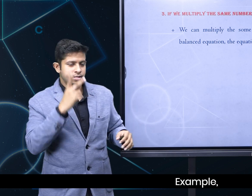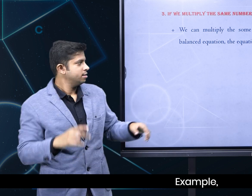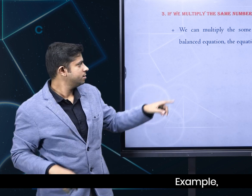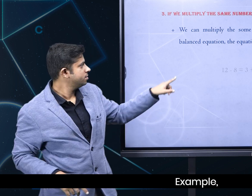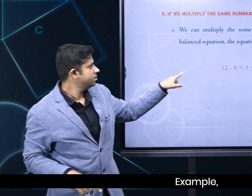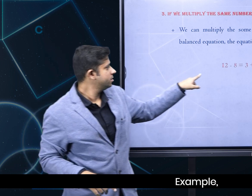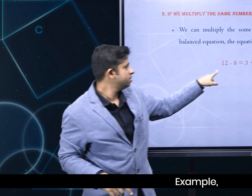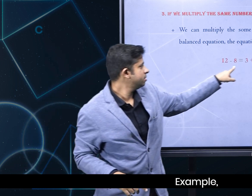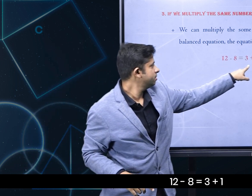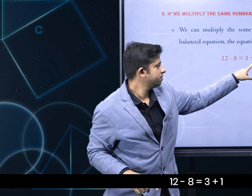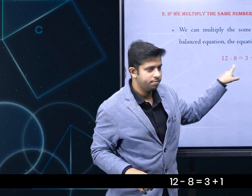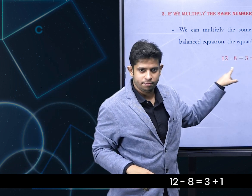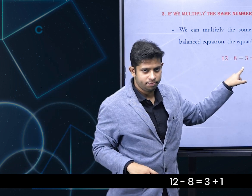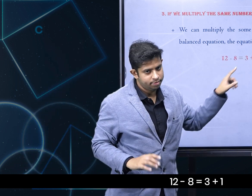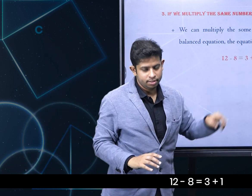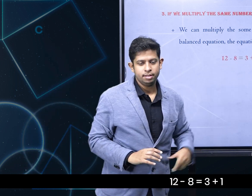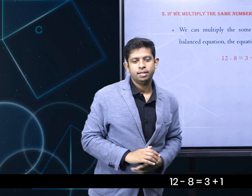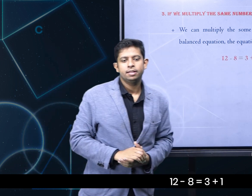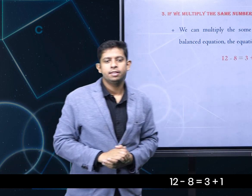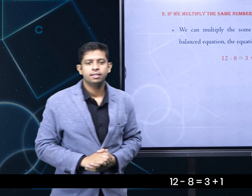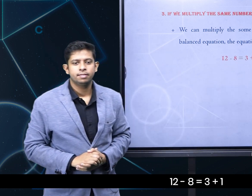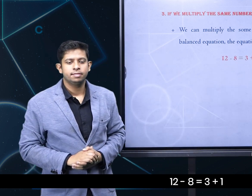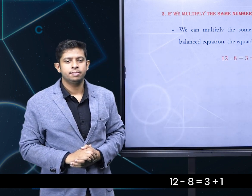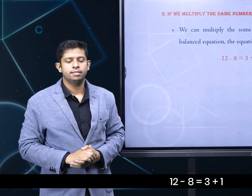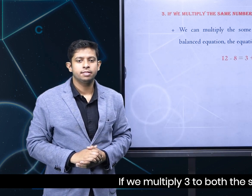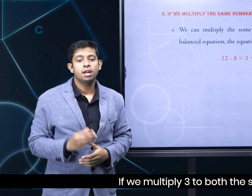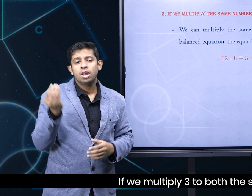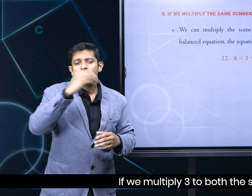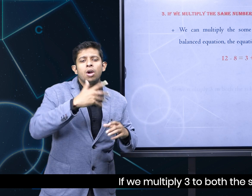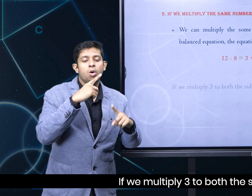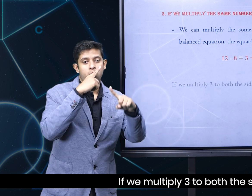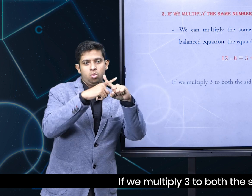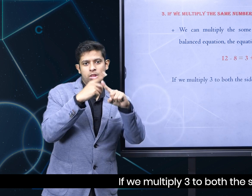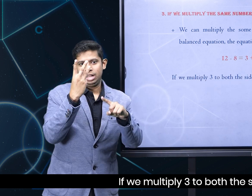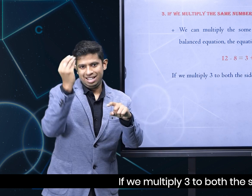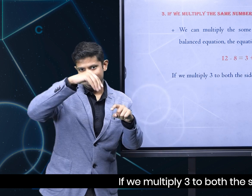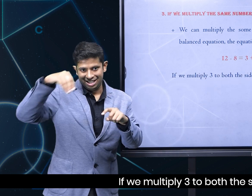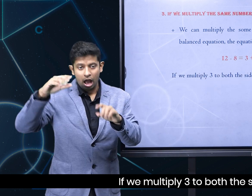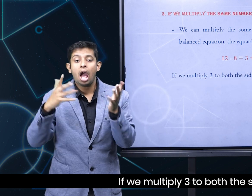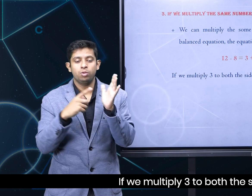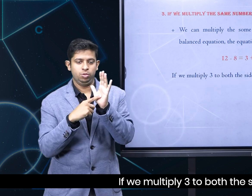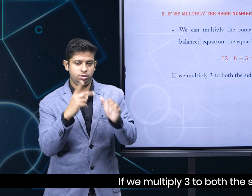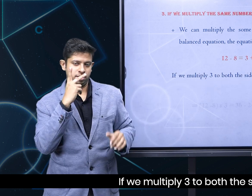Example, 12 minus 8 equals to 3 plus 1. If we multiply 3 to both the